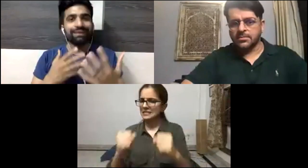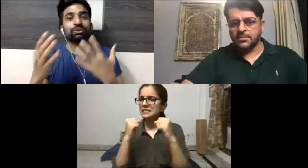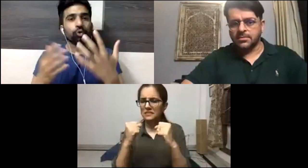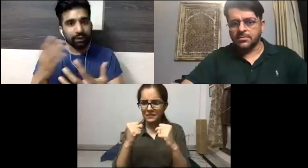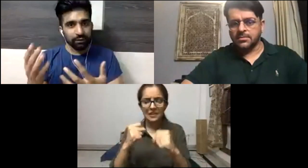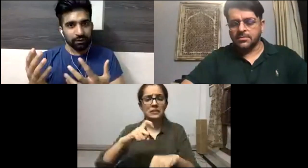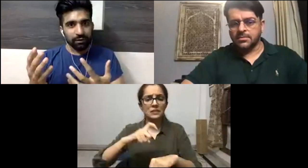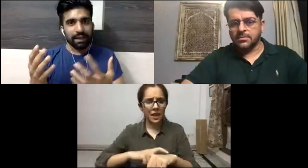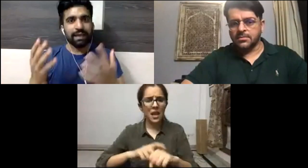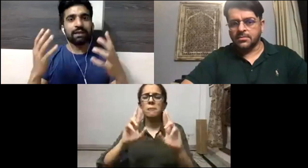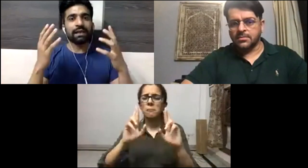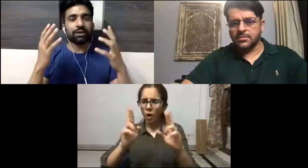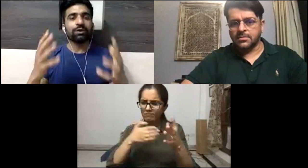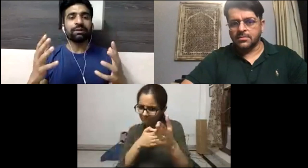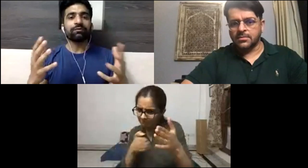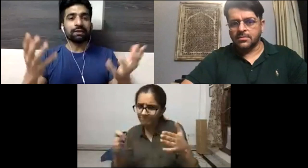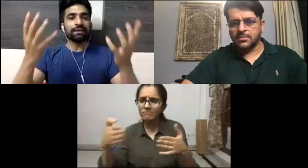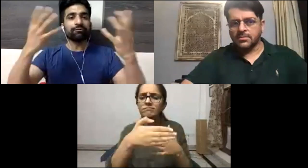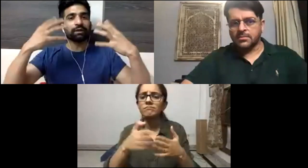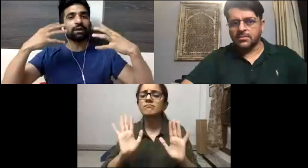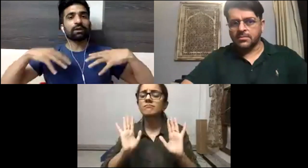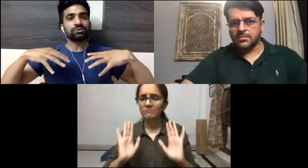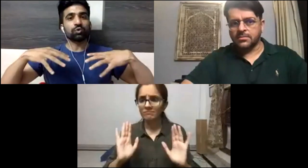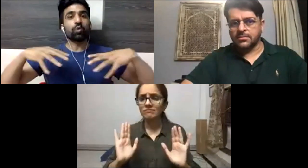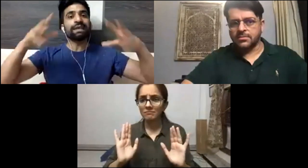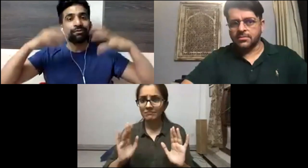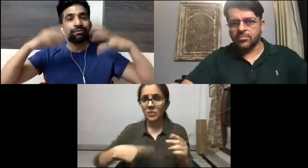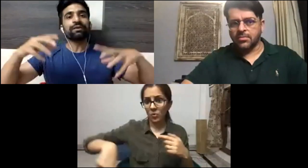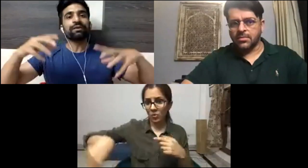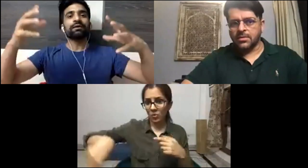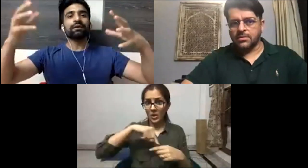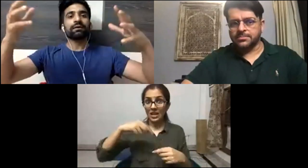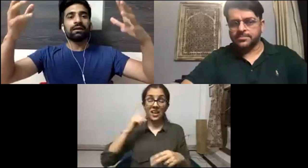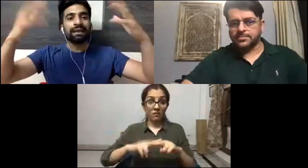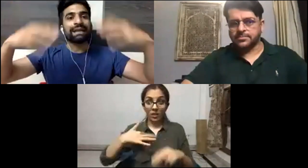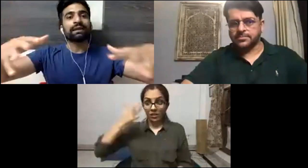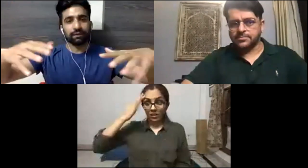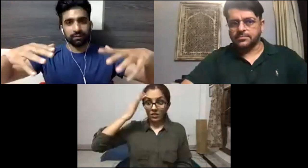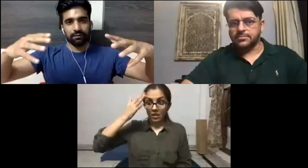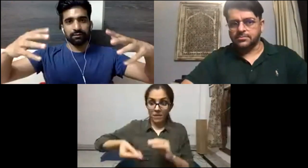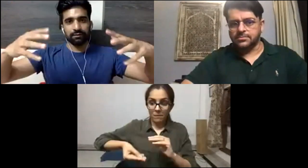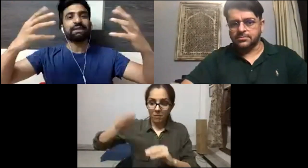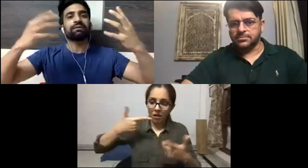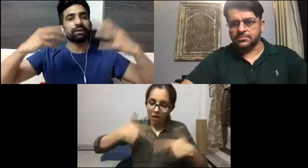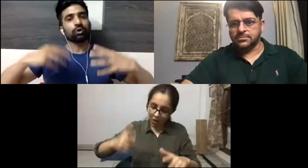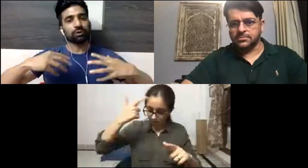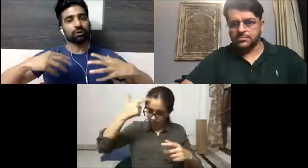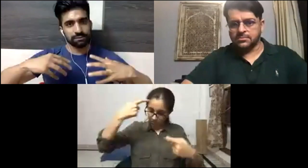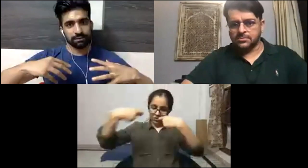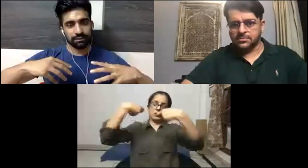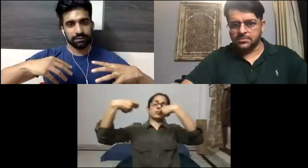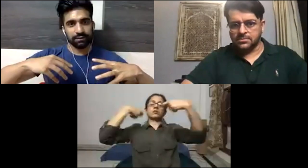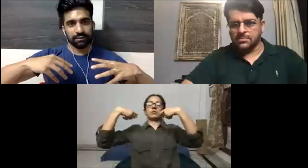will get through it, and it will be really difficult on us only if we let it be difficult on